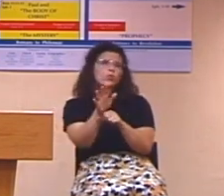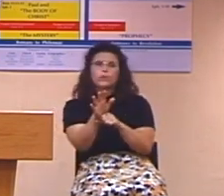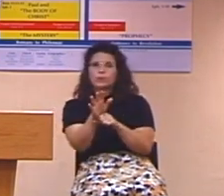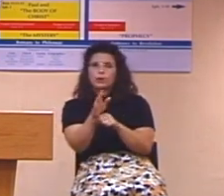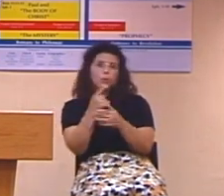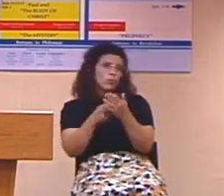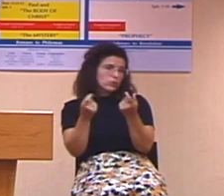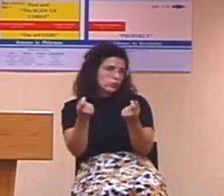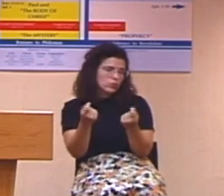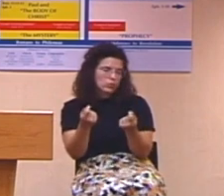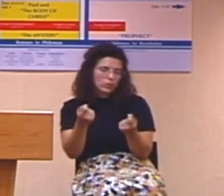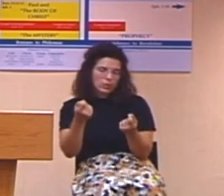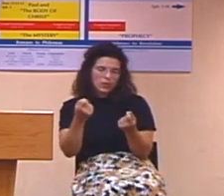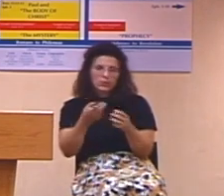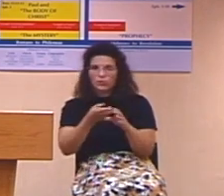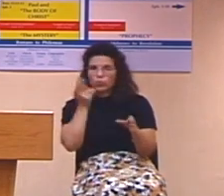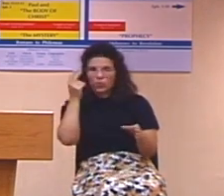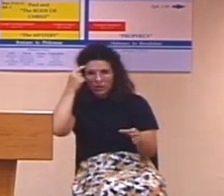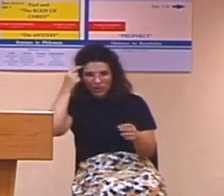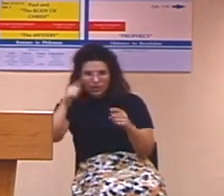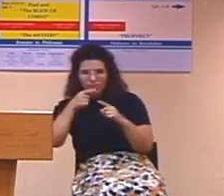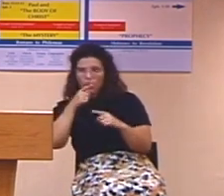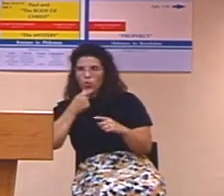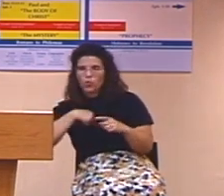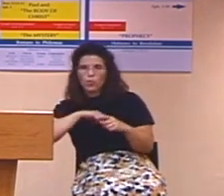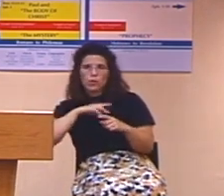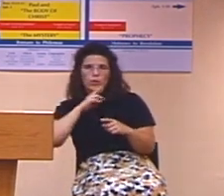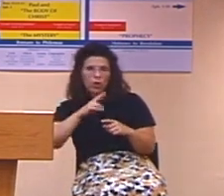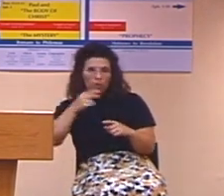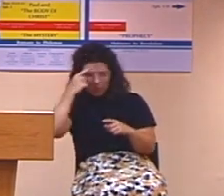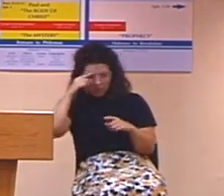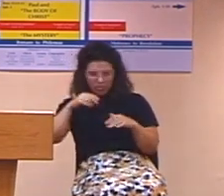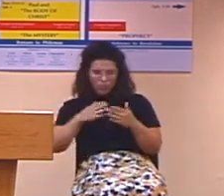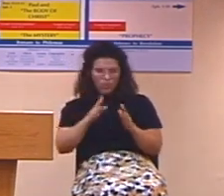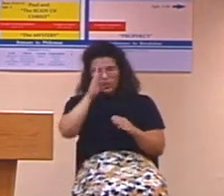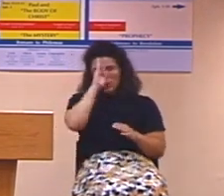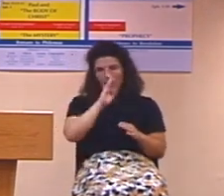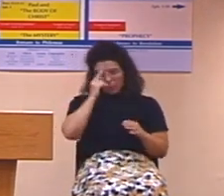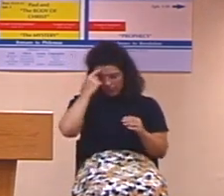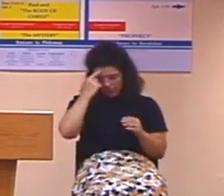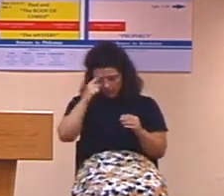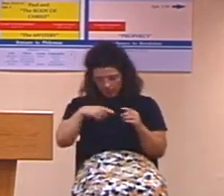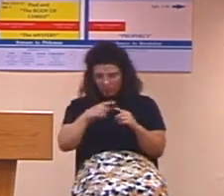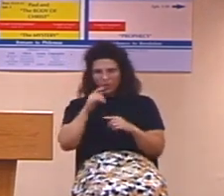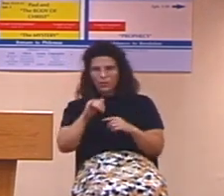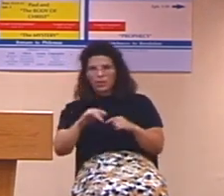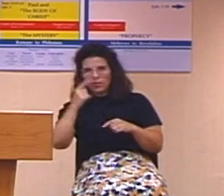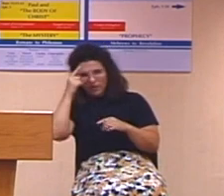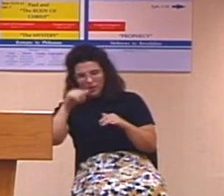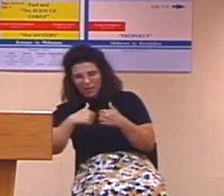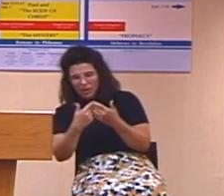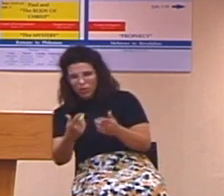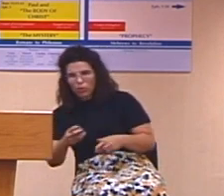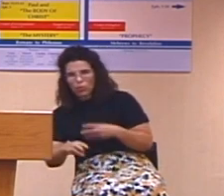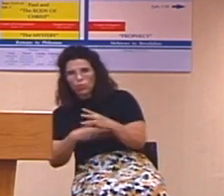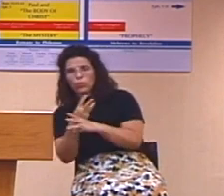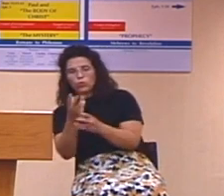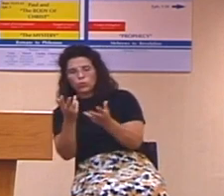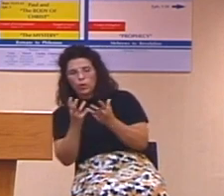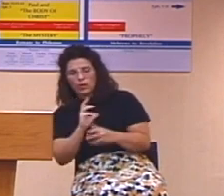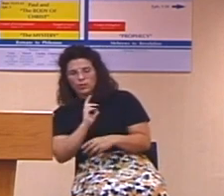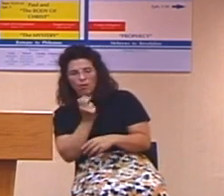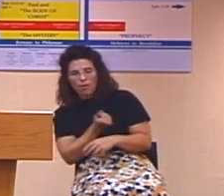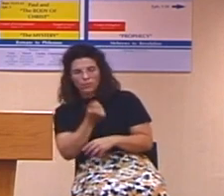And you know what it does? It gets us to quit thinking about who we are, thinking the way God would think about it, and we start thinking how the world wants us